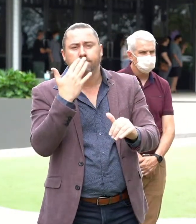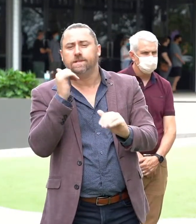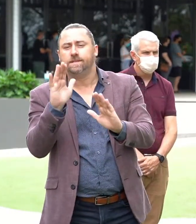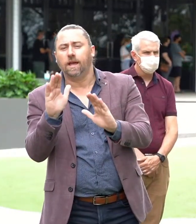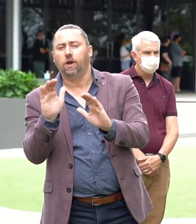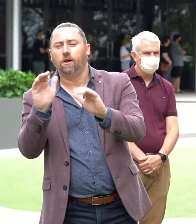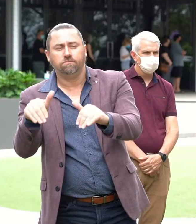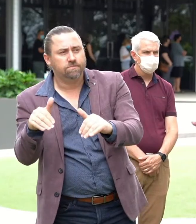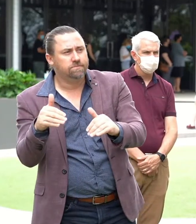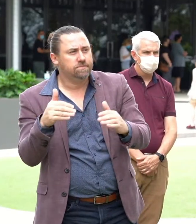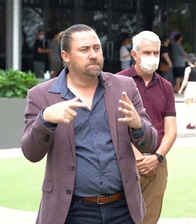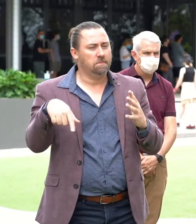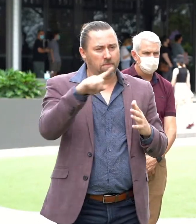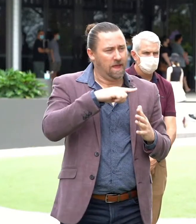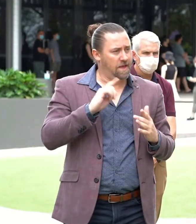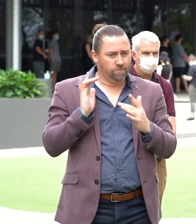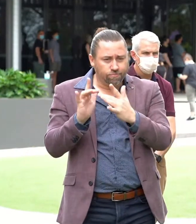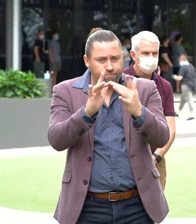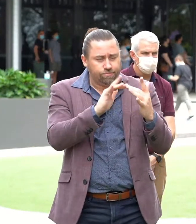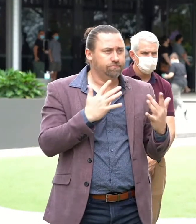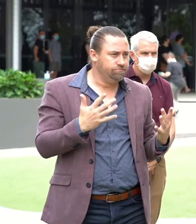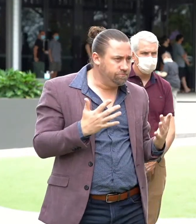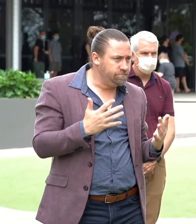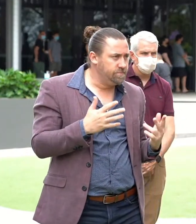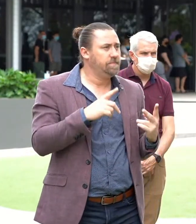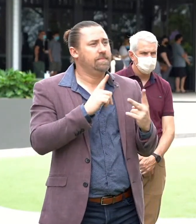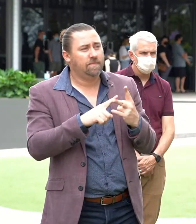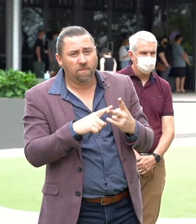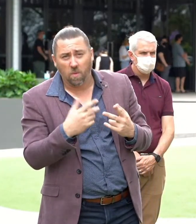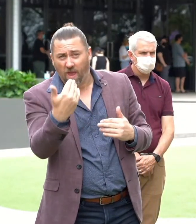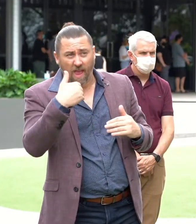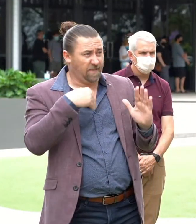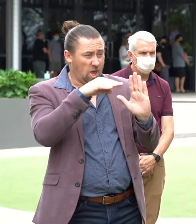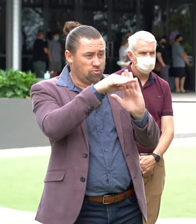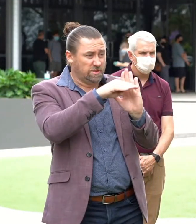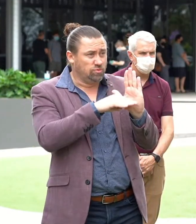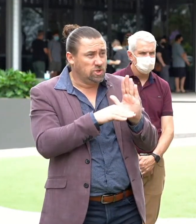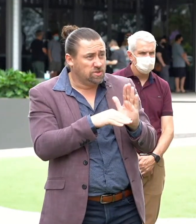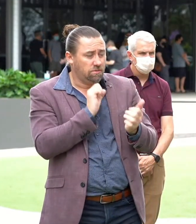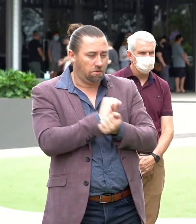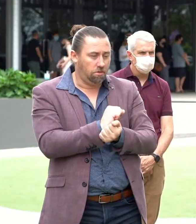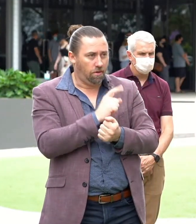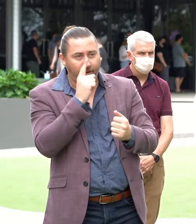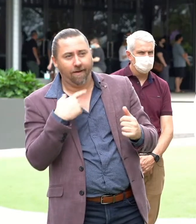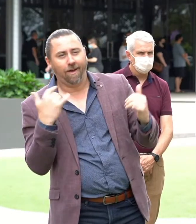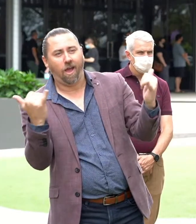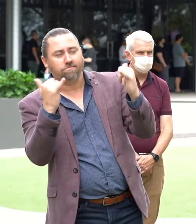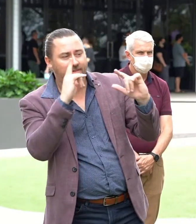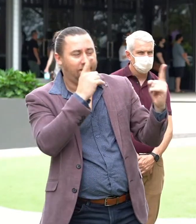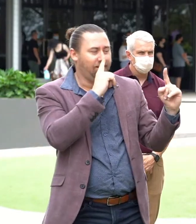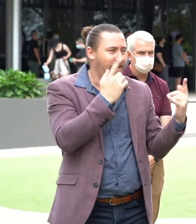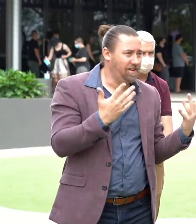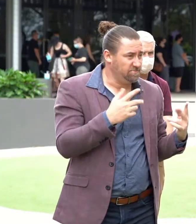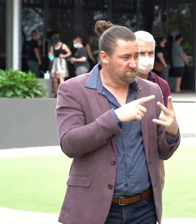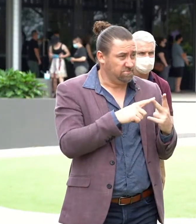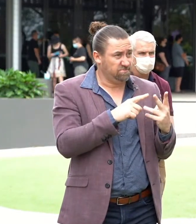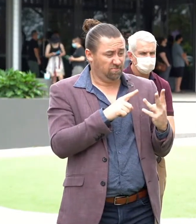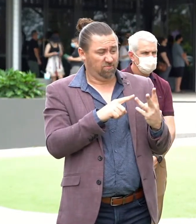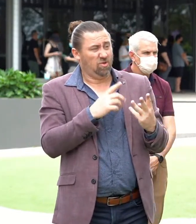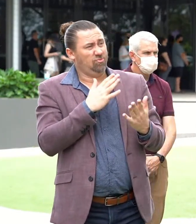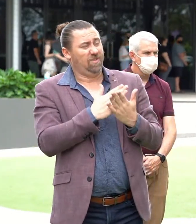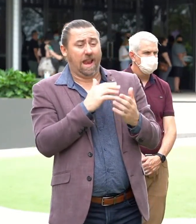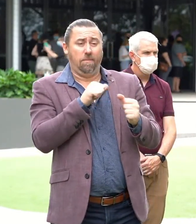it's fairly fixed. We then have societal restrictions, and after that we have vaccination. And that